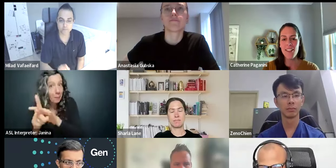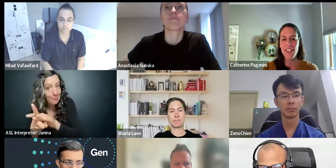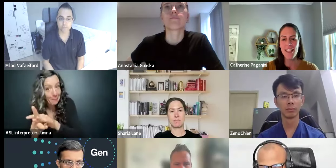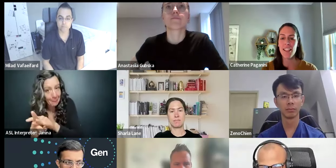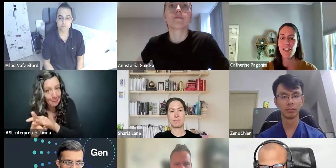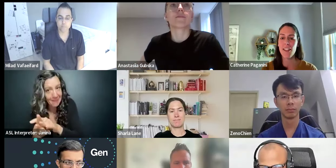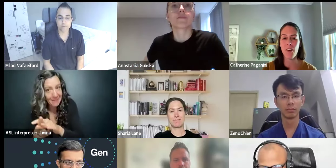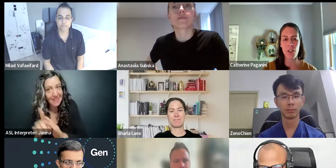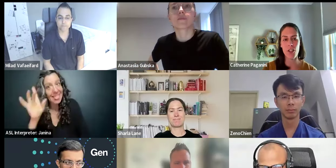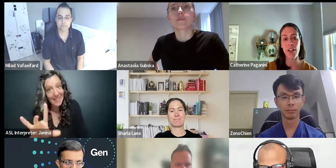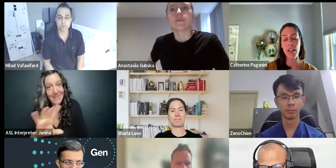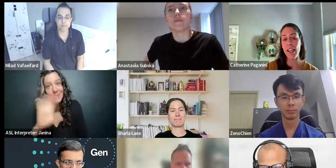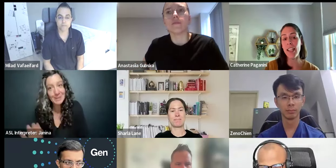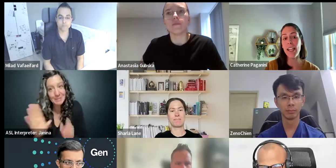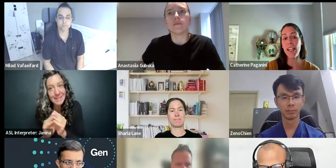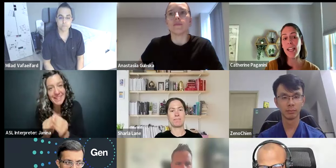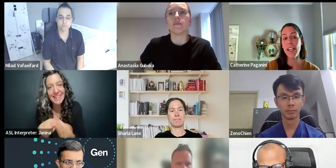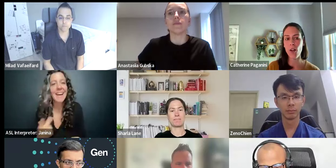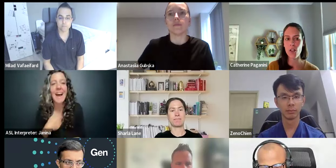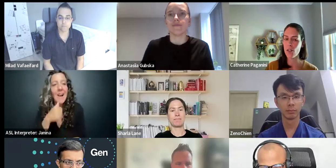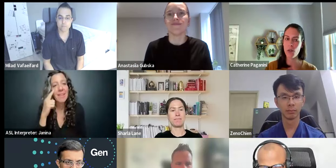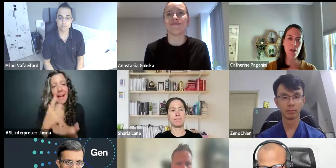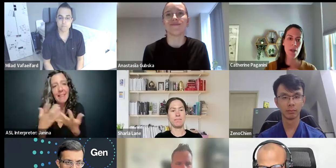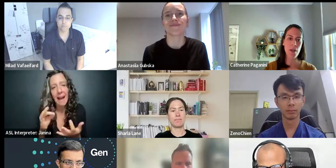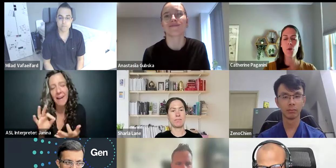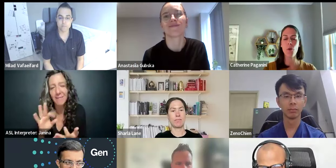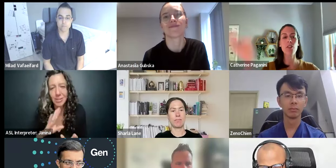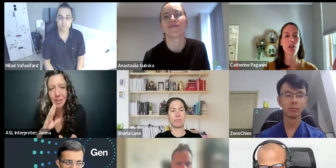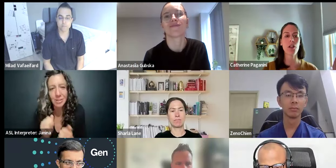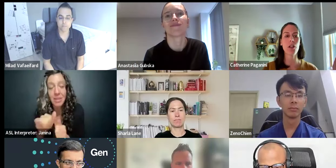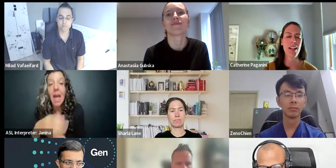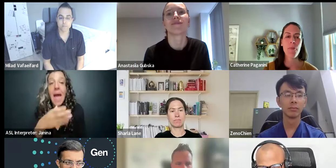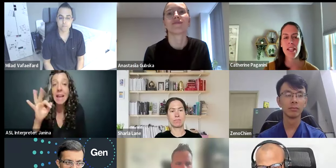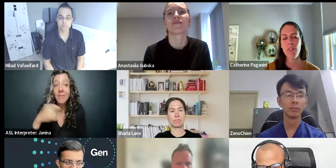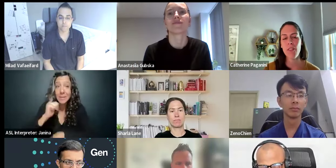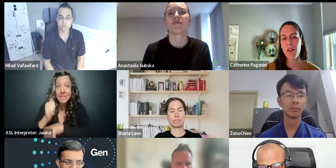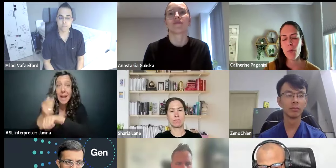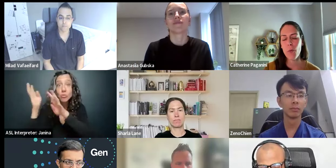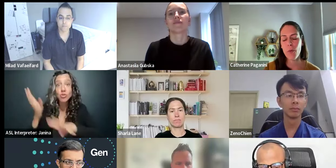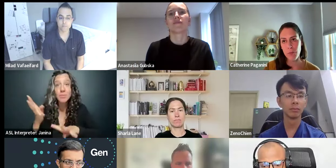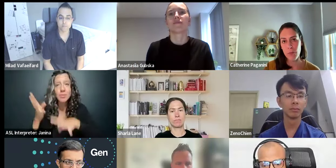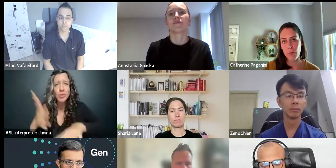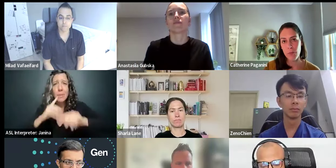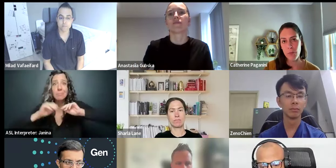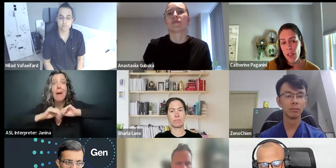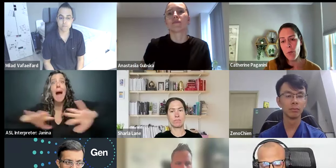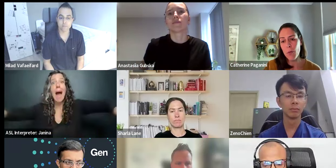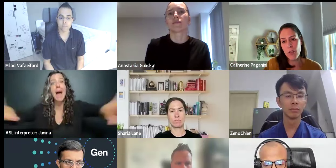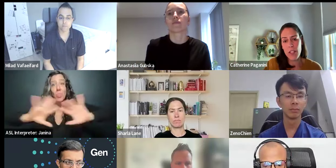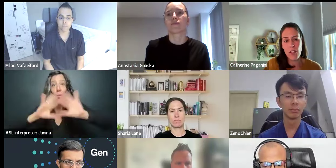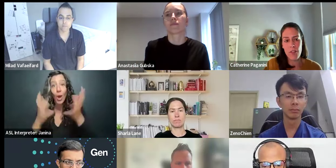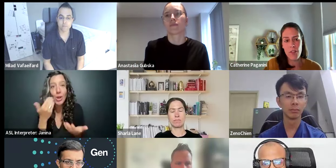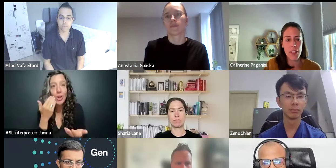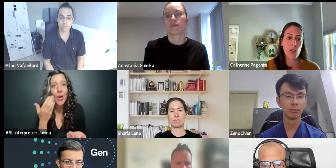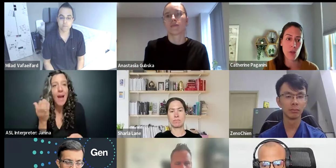and click on the Zoom link, right? I don't think that there is a lot of friction there. And I think like the streaming is like going everywhere. And it's like, it's very, the